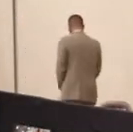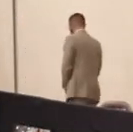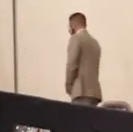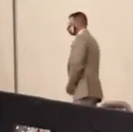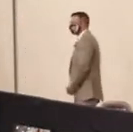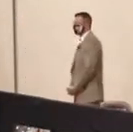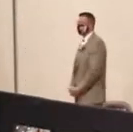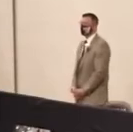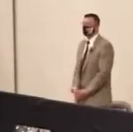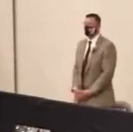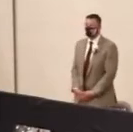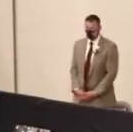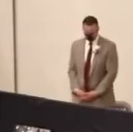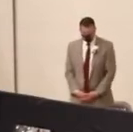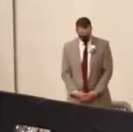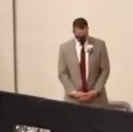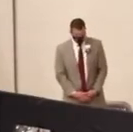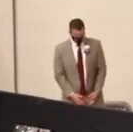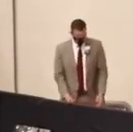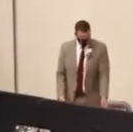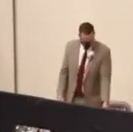Damani Jaheem Farrell.